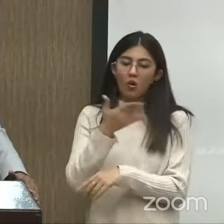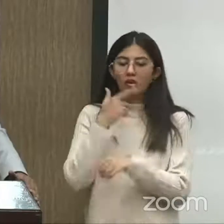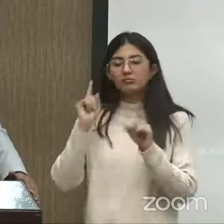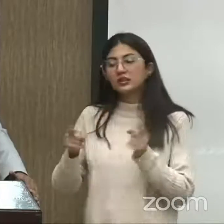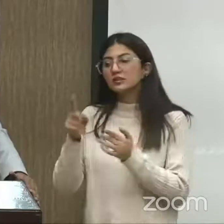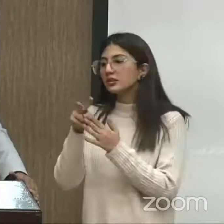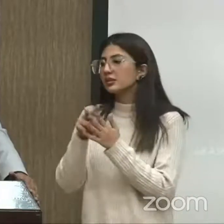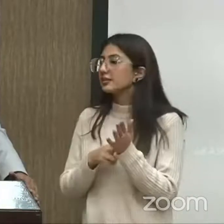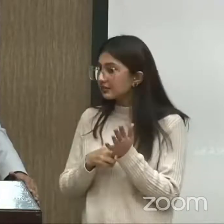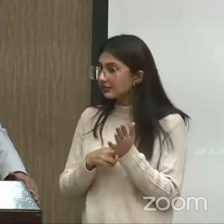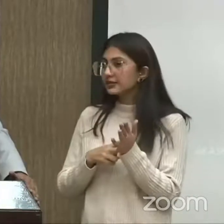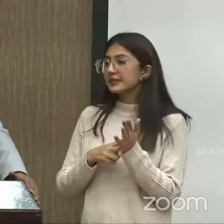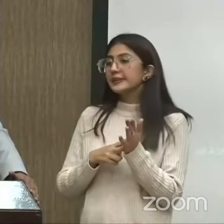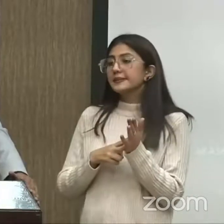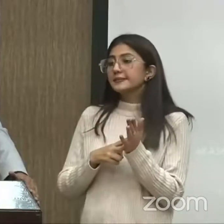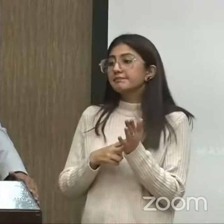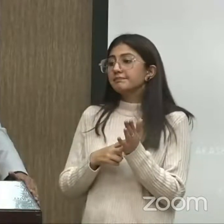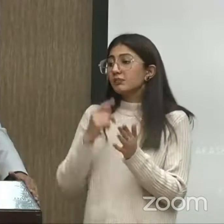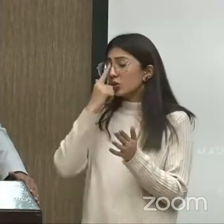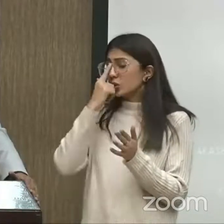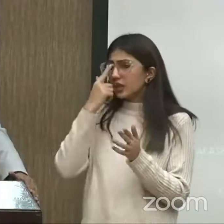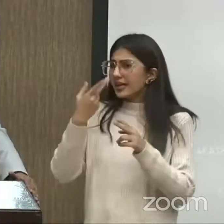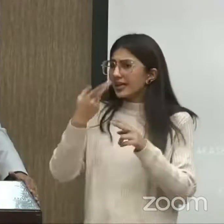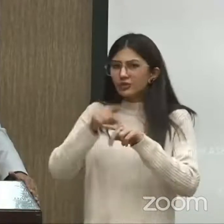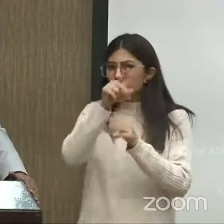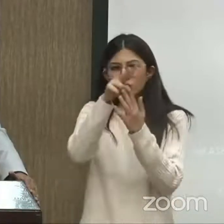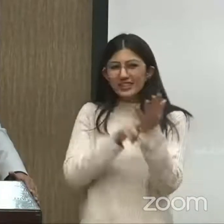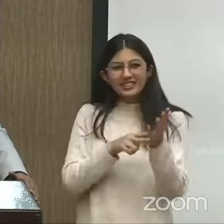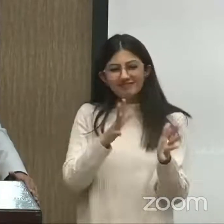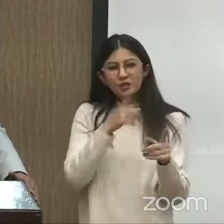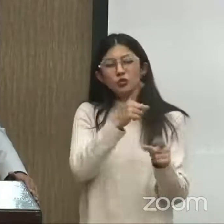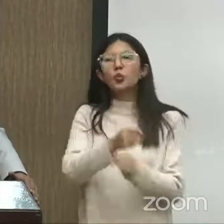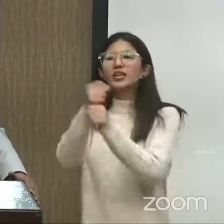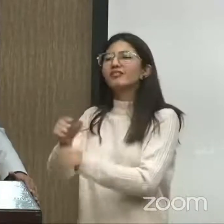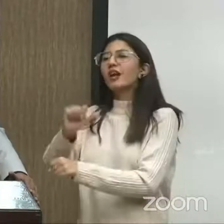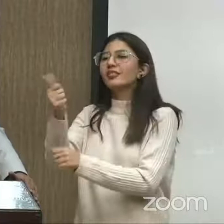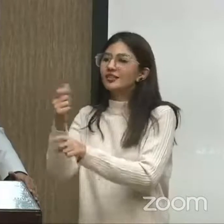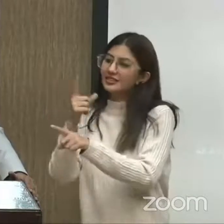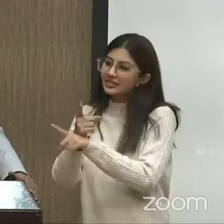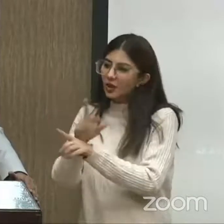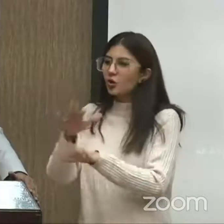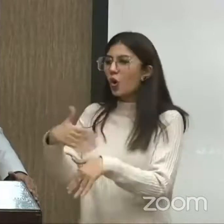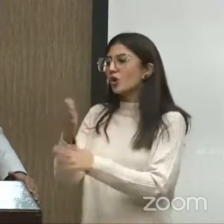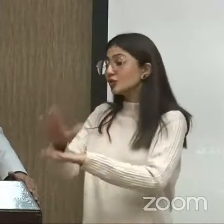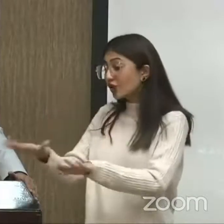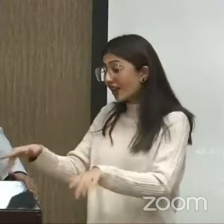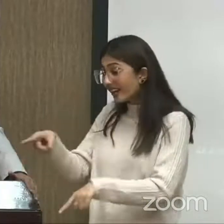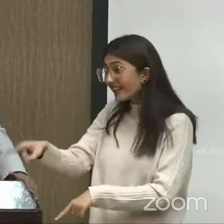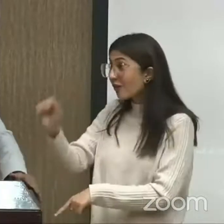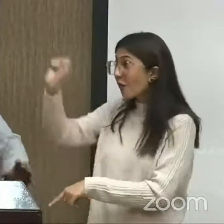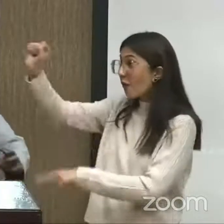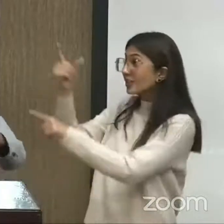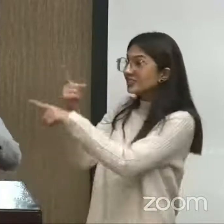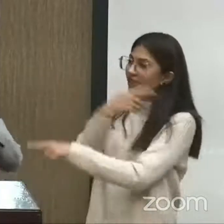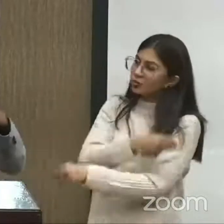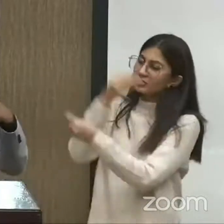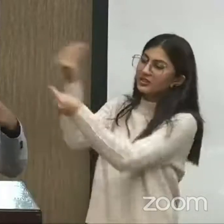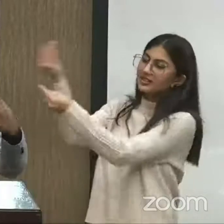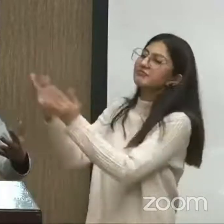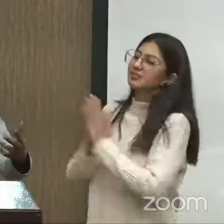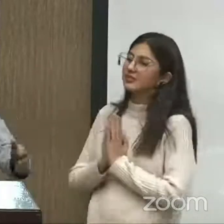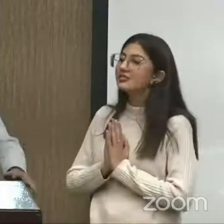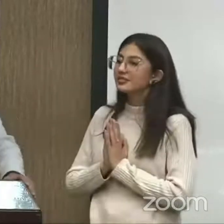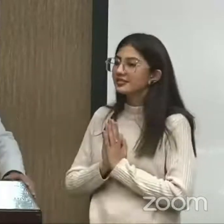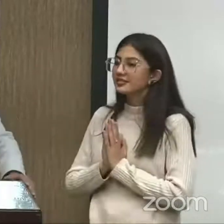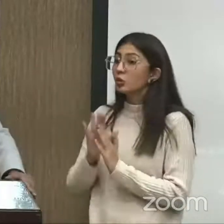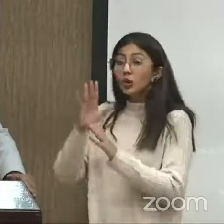says, even if you don't read it, please gift it to your child's teacher, because teachers have to understand